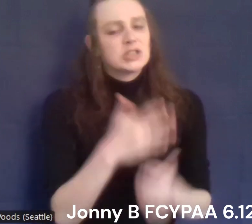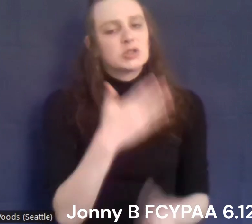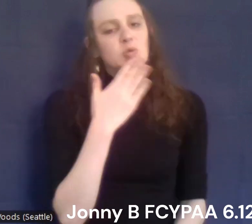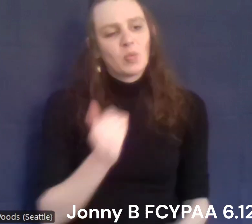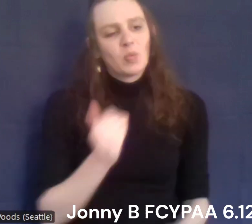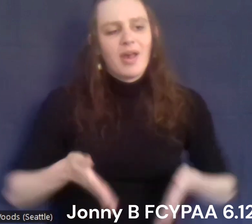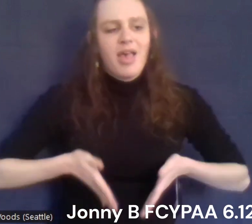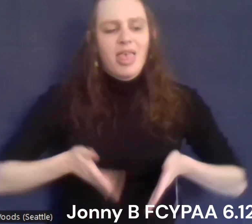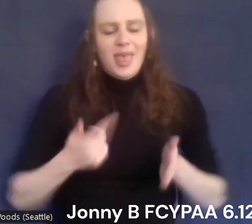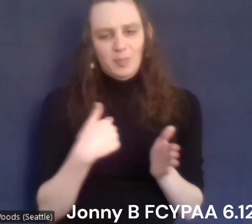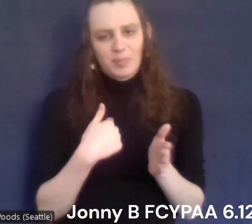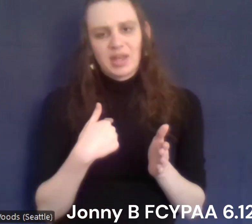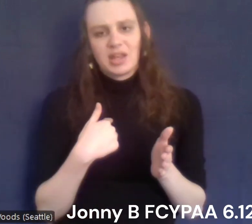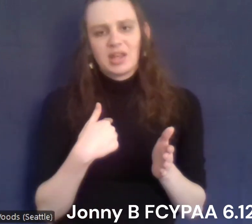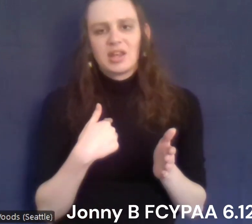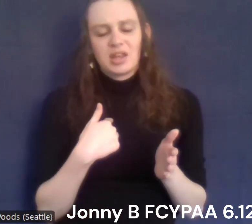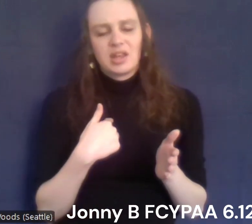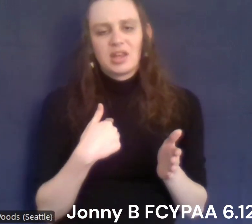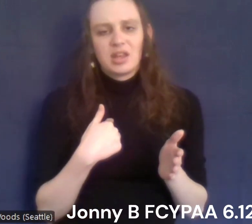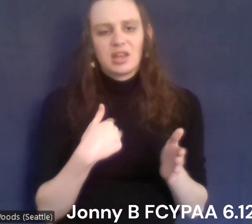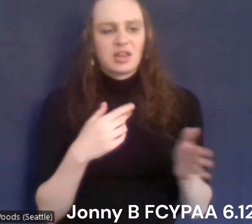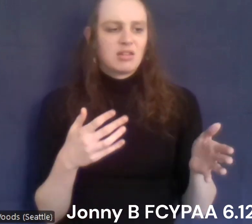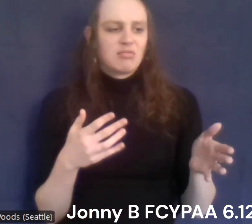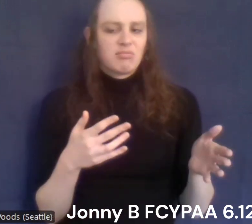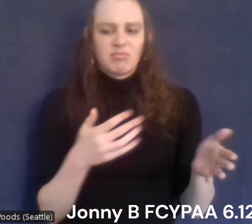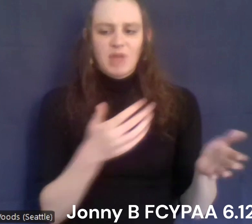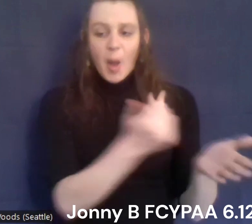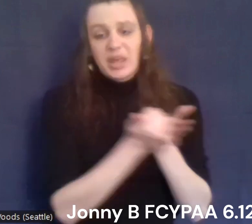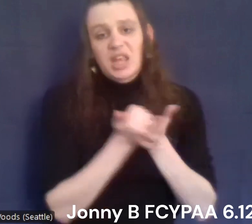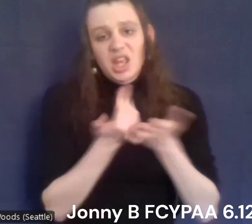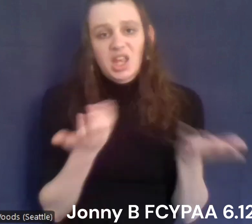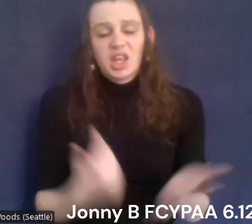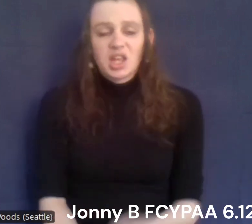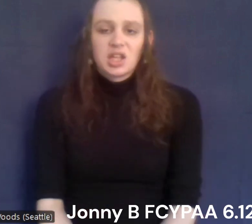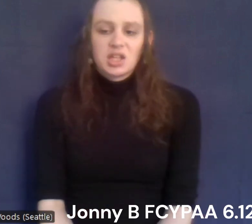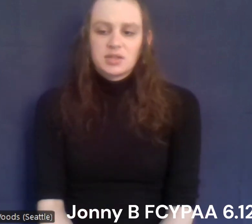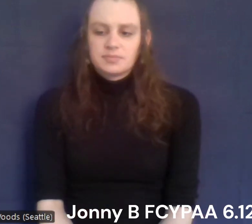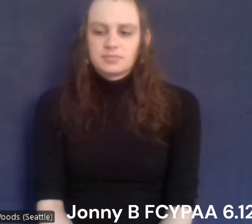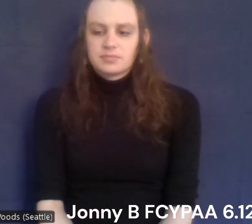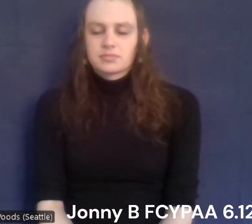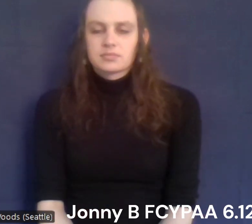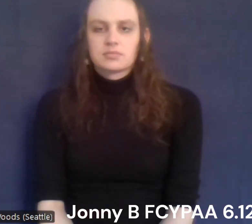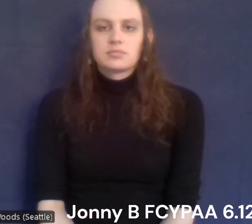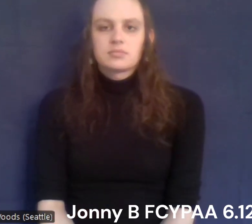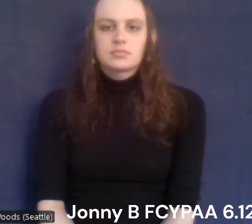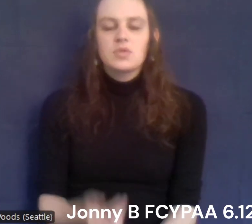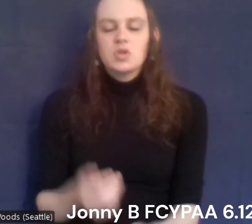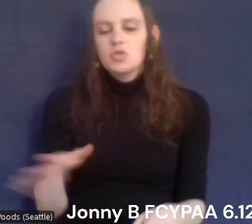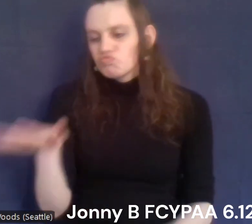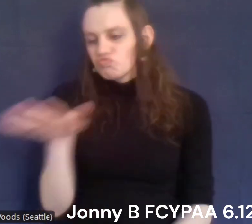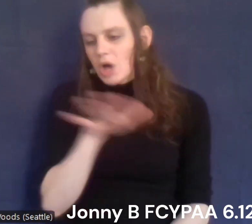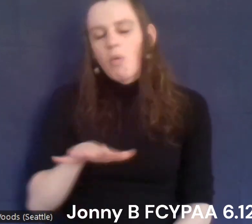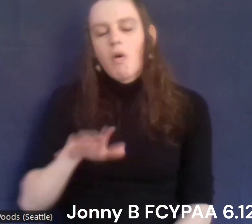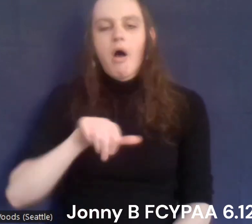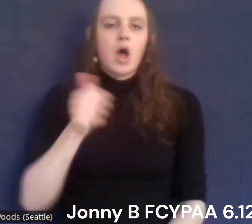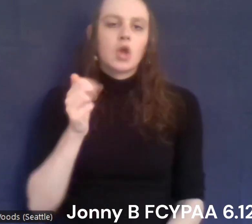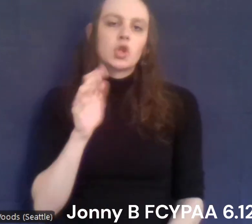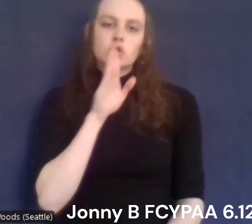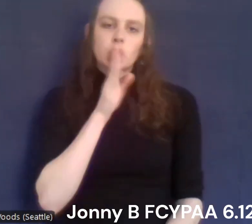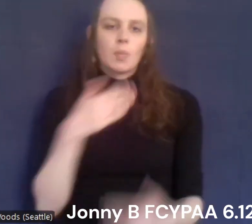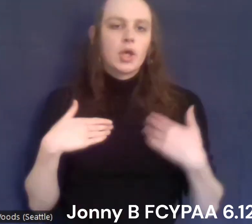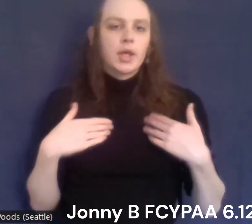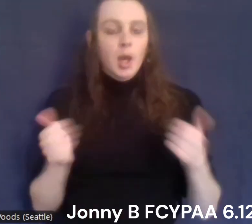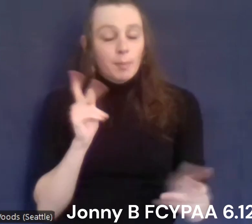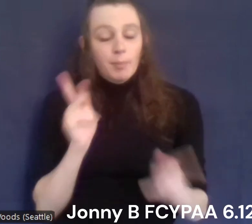and uh, let me be around like other sober young people, and I got to see that it was possible and